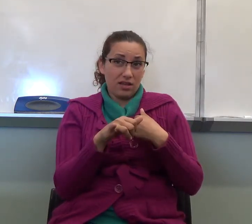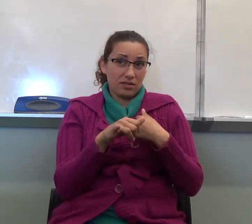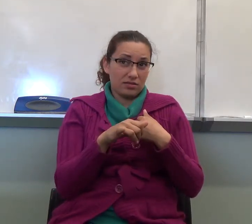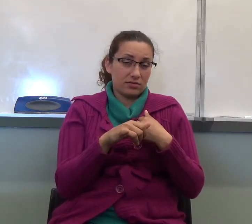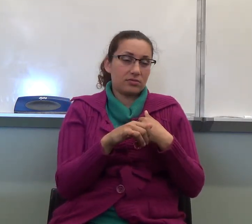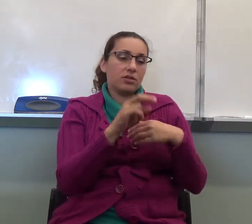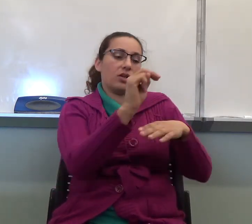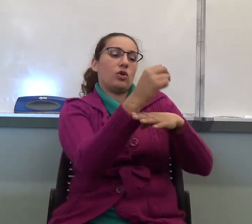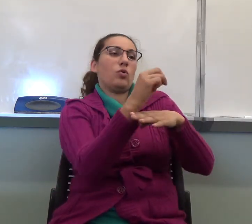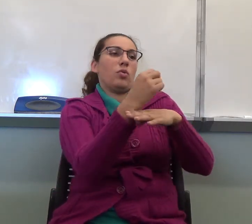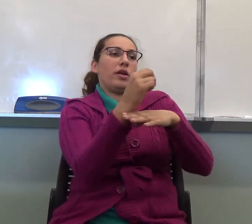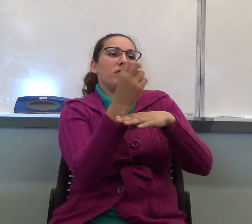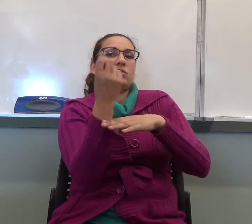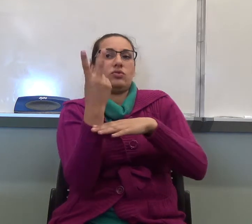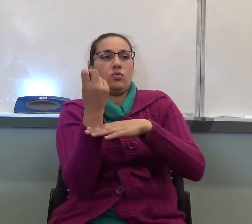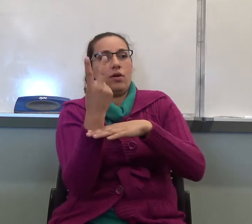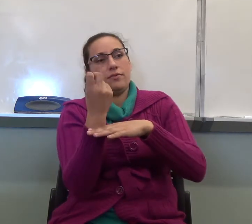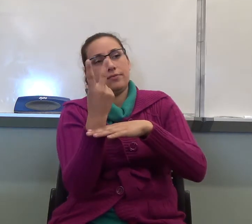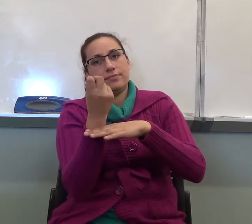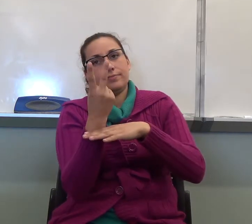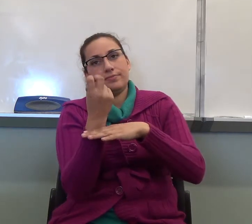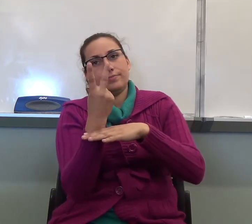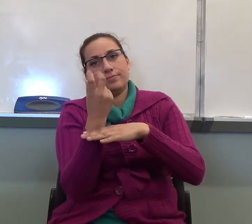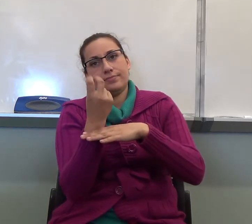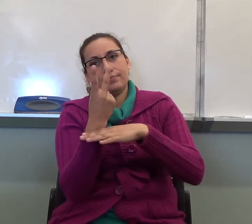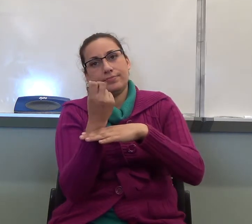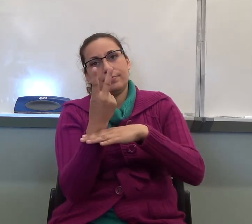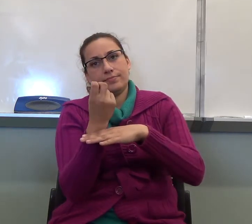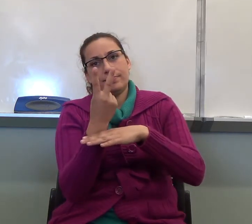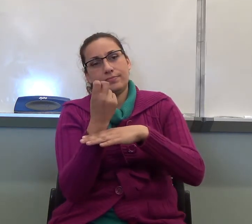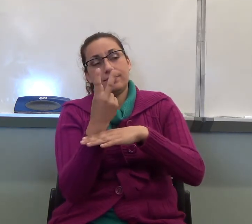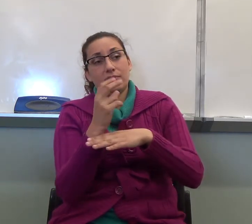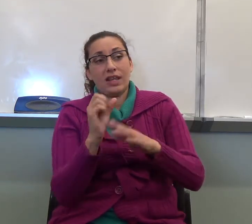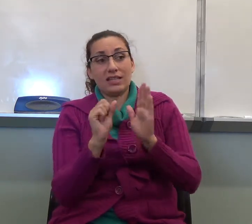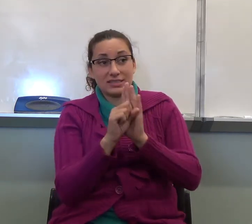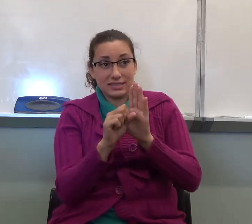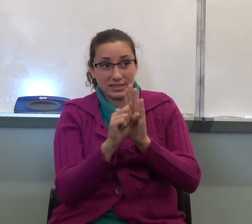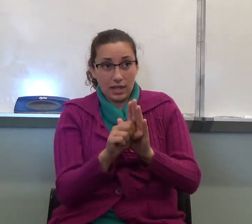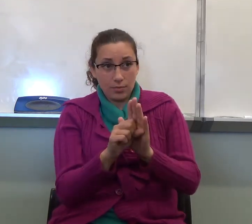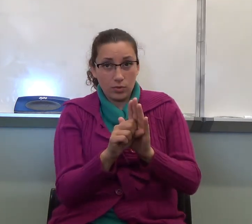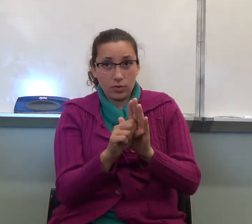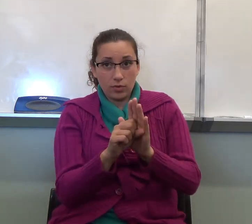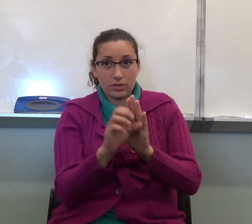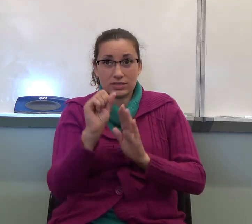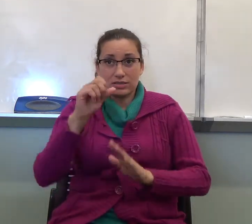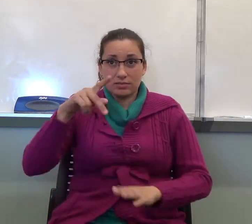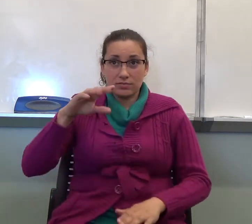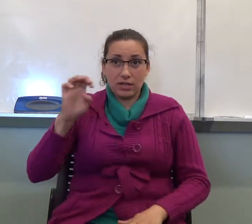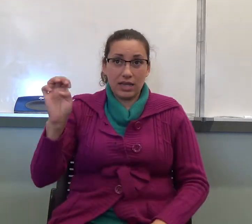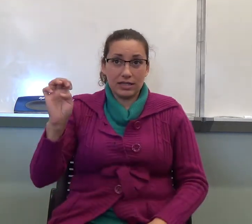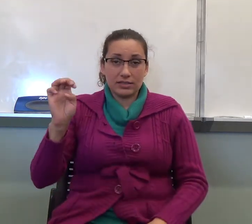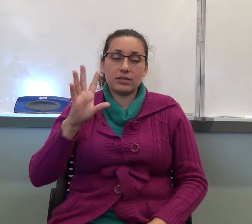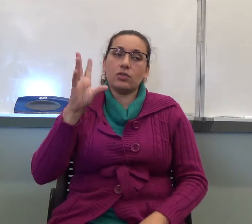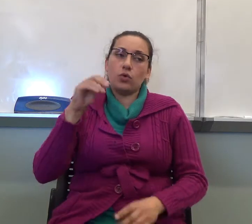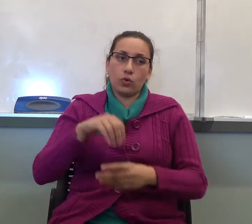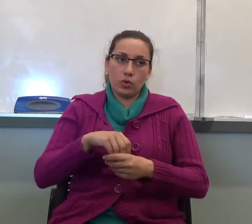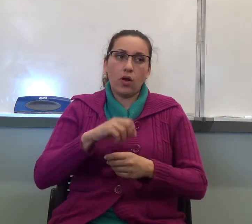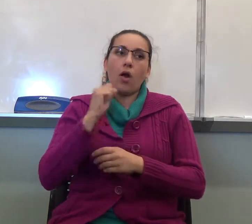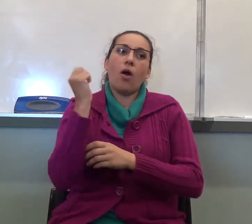has to be 12. And the sample space is not only the face cards, but the number cards. And